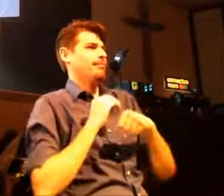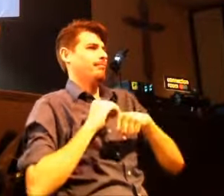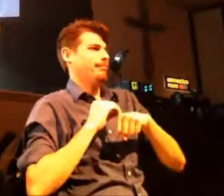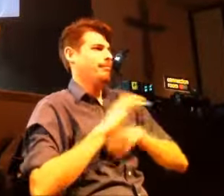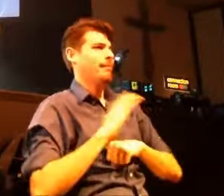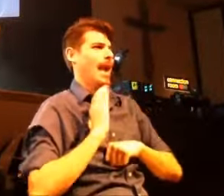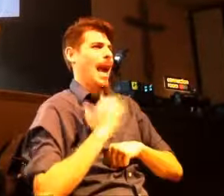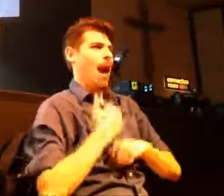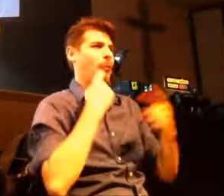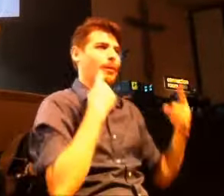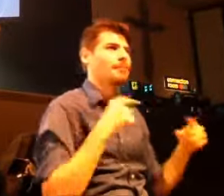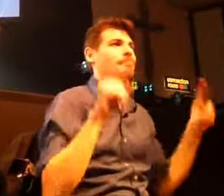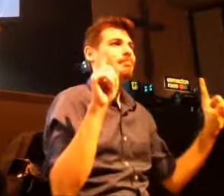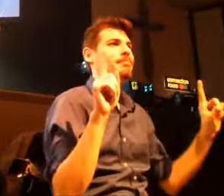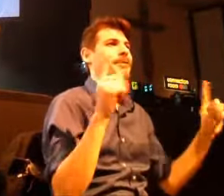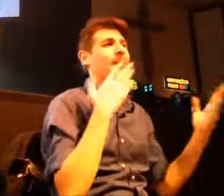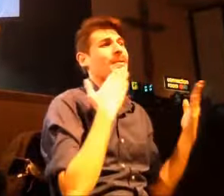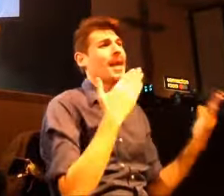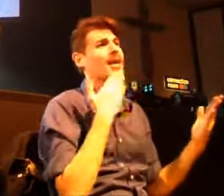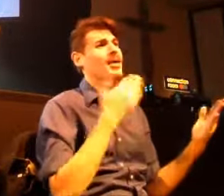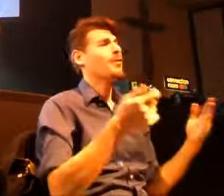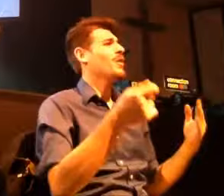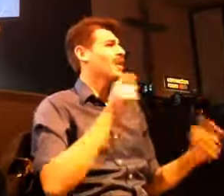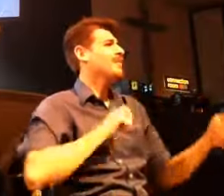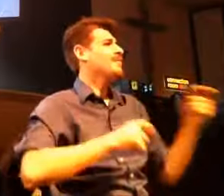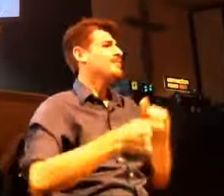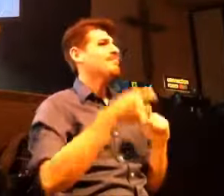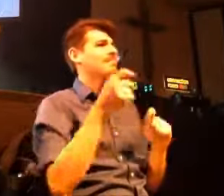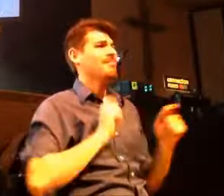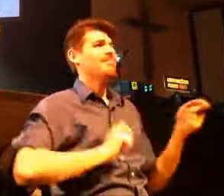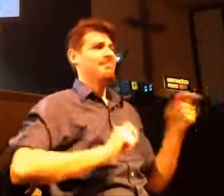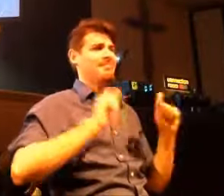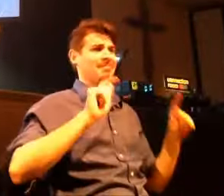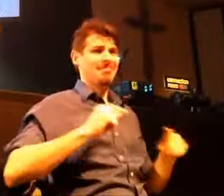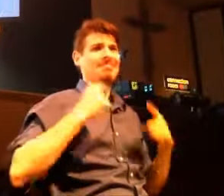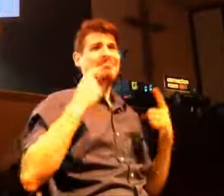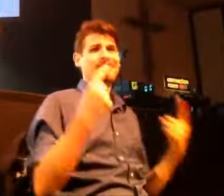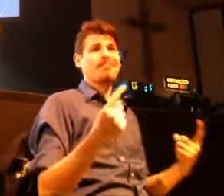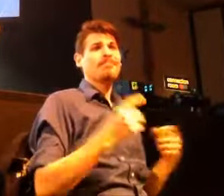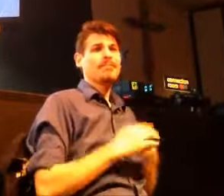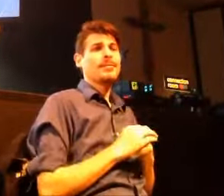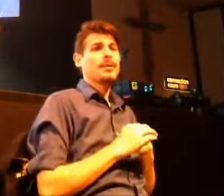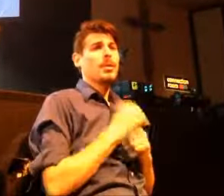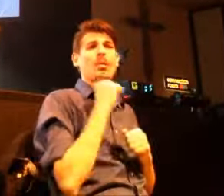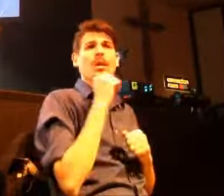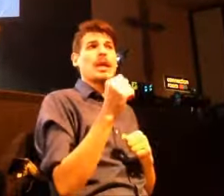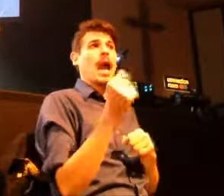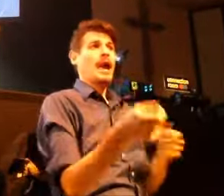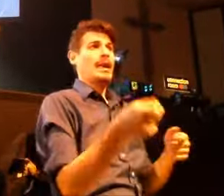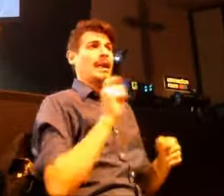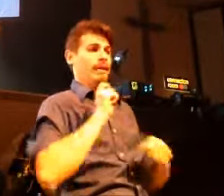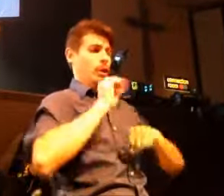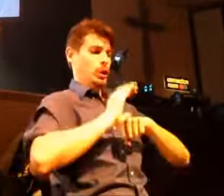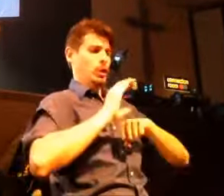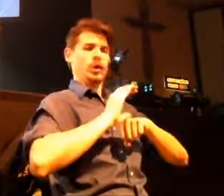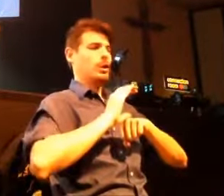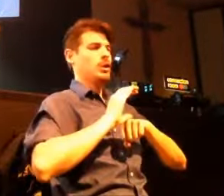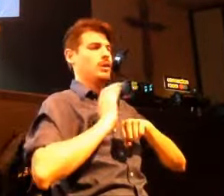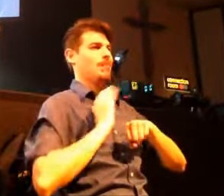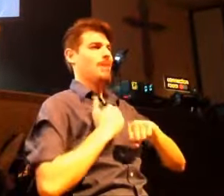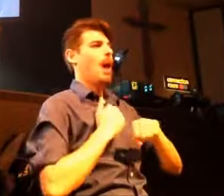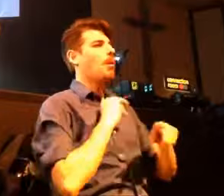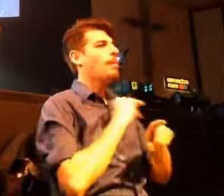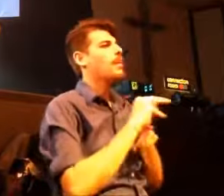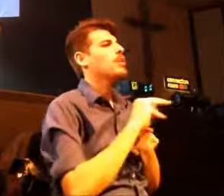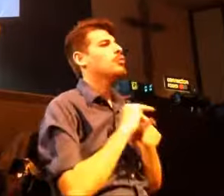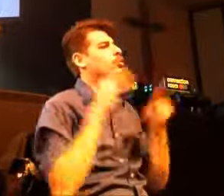that and continue to give and be a part of contributing to not just this church, but to the ministry that the church does, and the making not